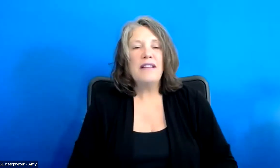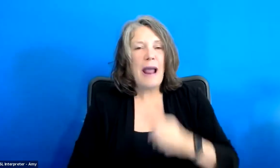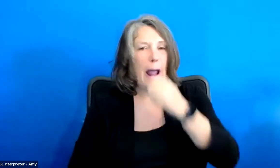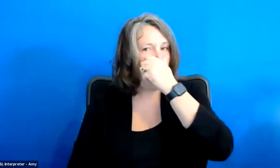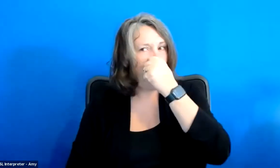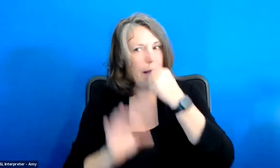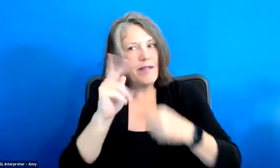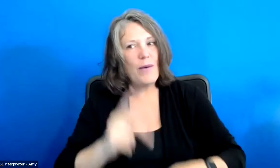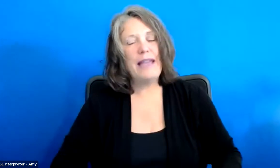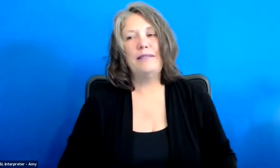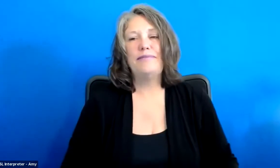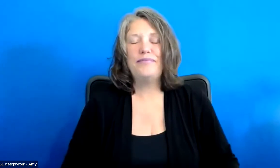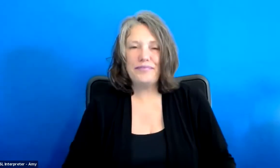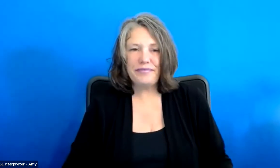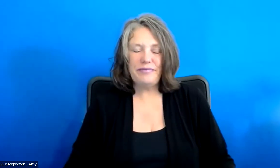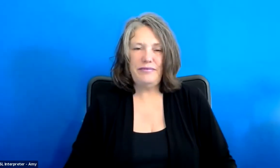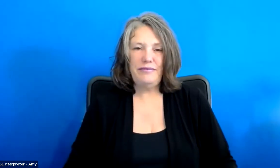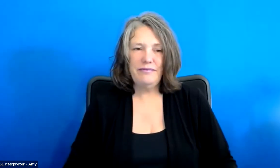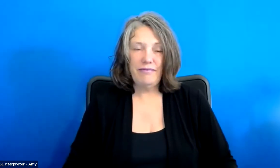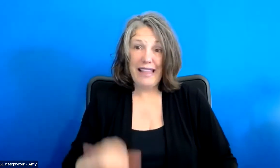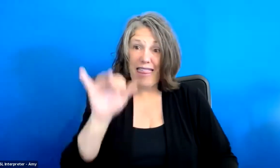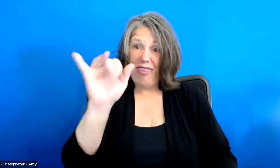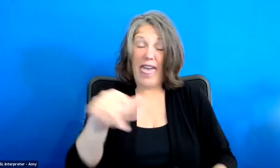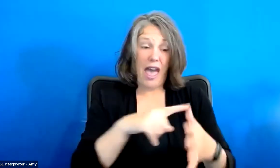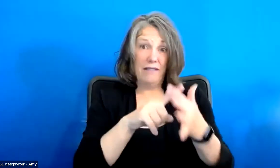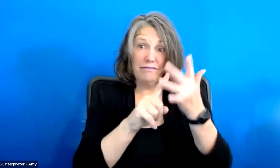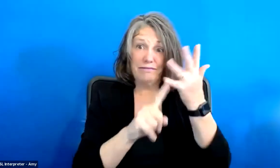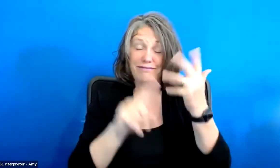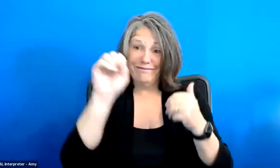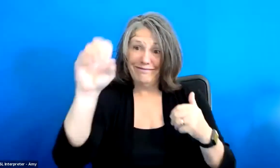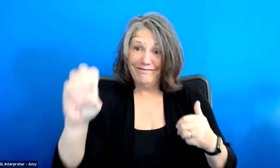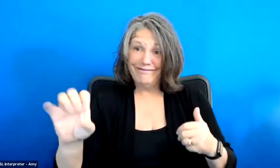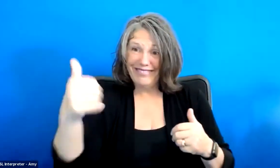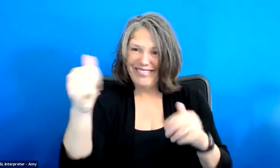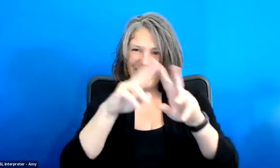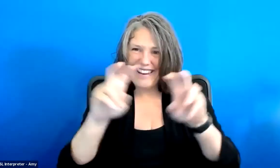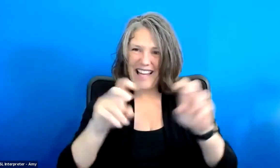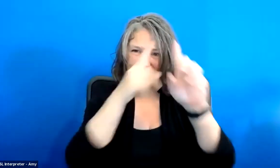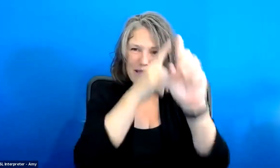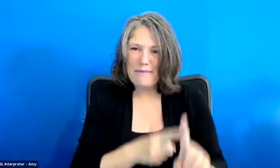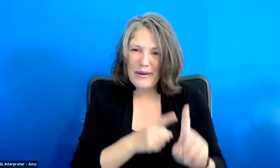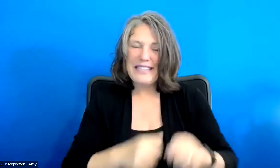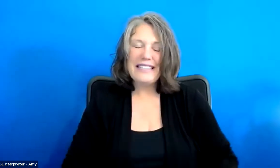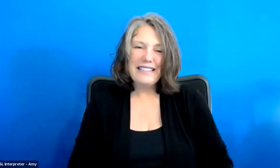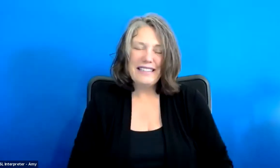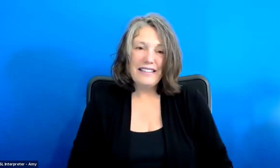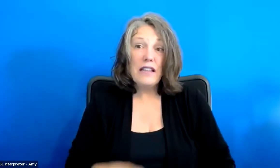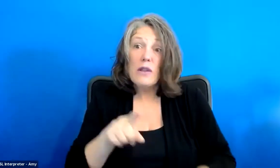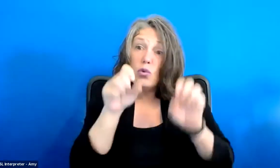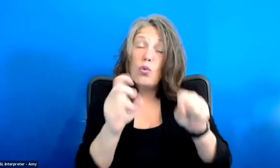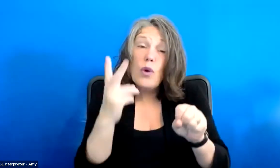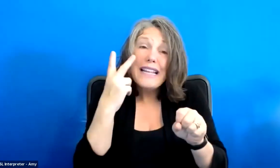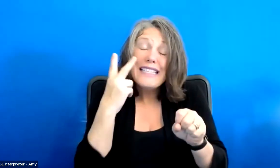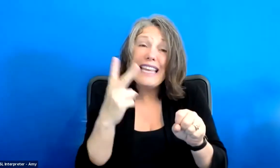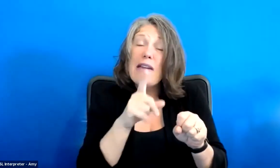All right, that is the 10 analysis points. And as you can see, it